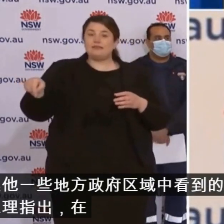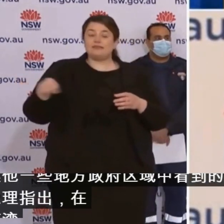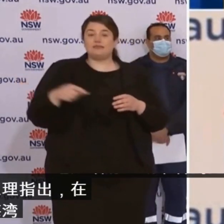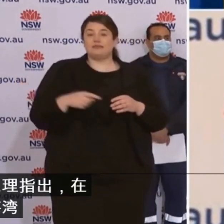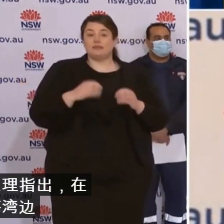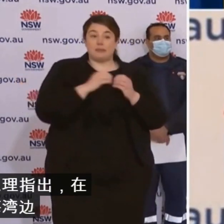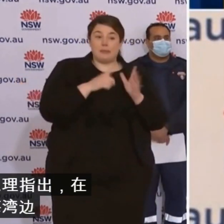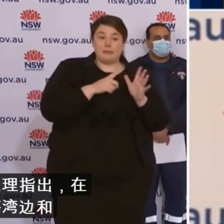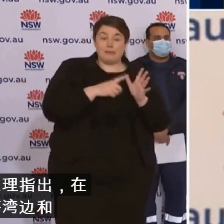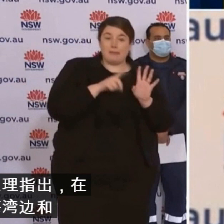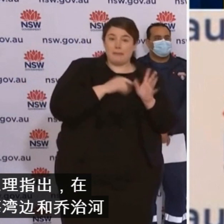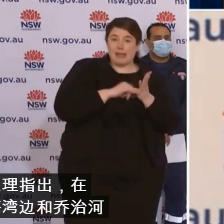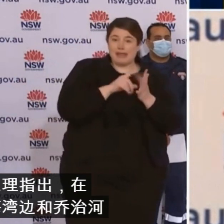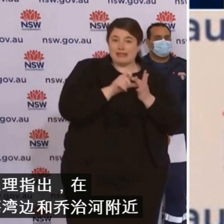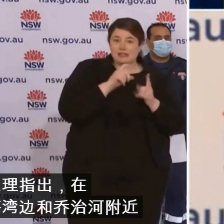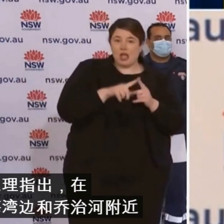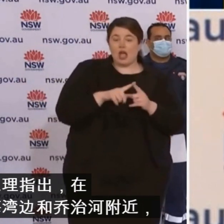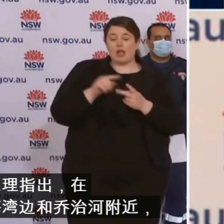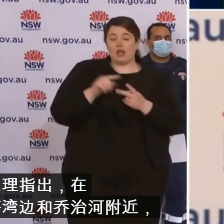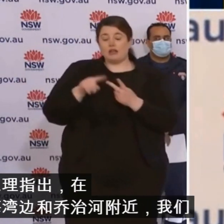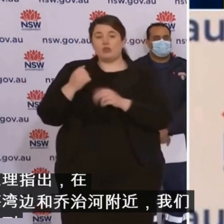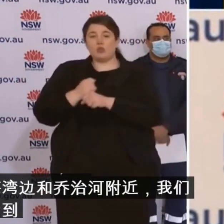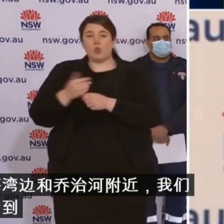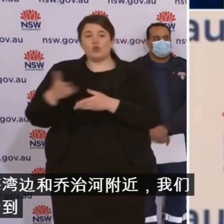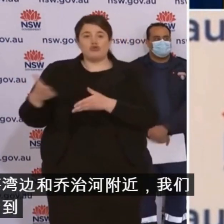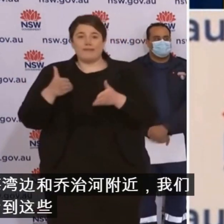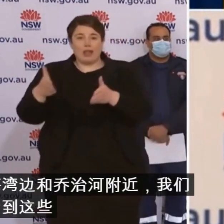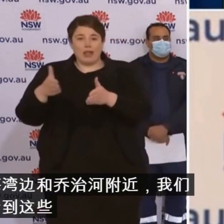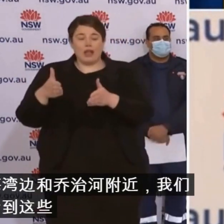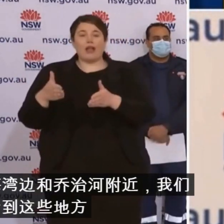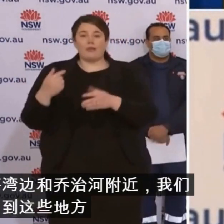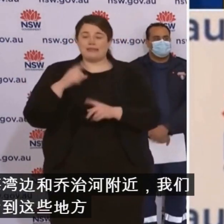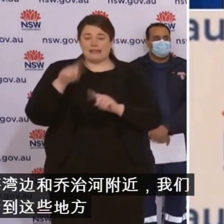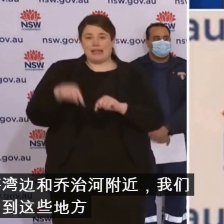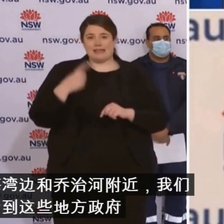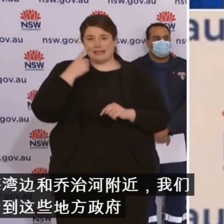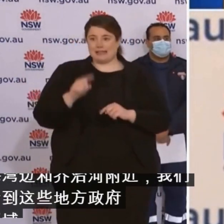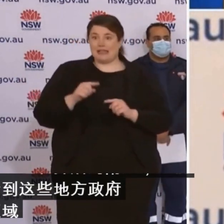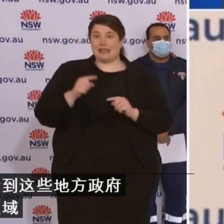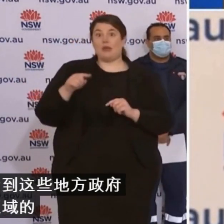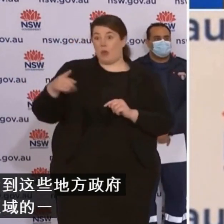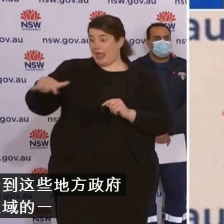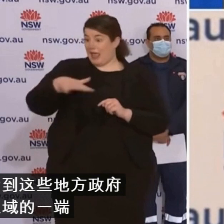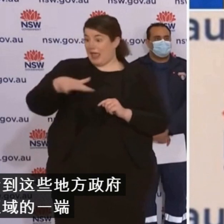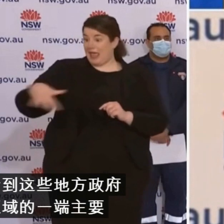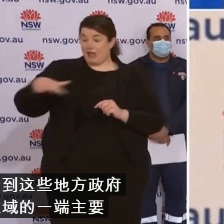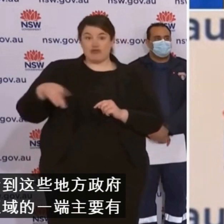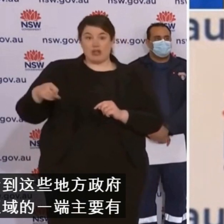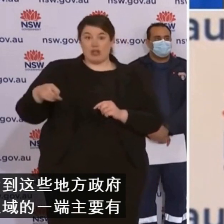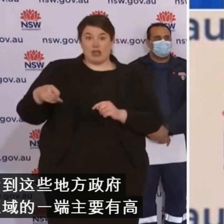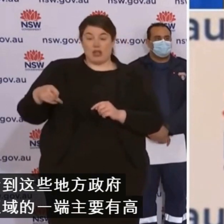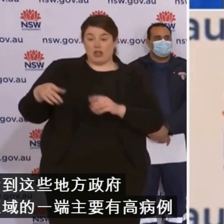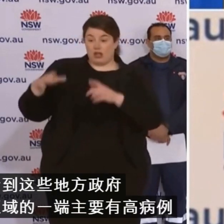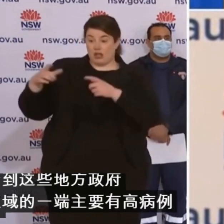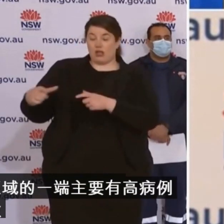around Bayside and Georges River, where we're seeing one end of those local government areas largely having